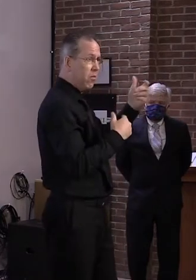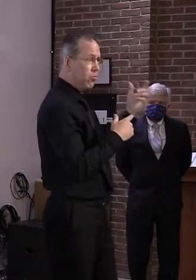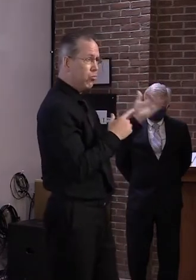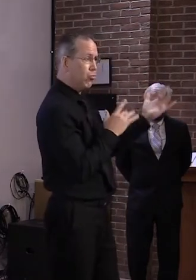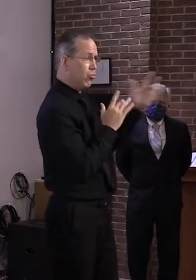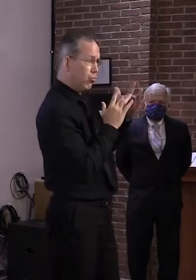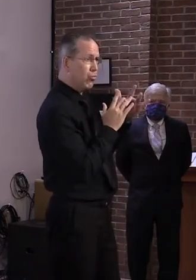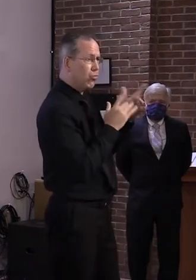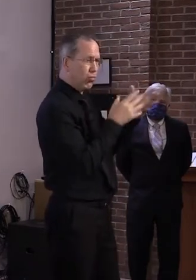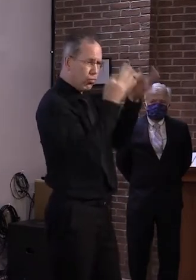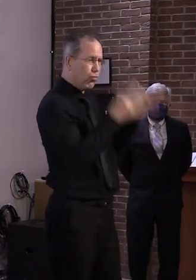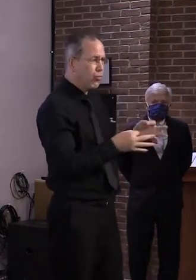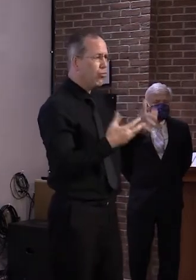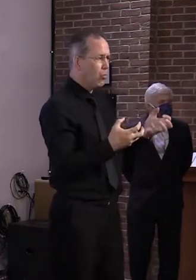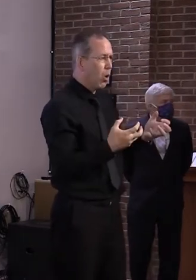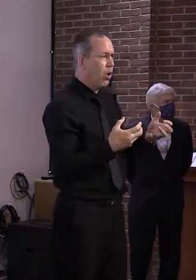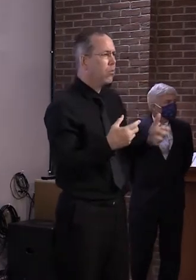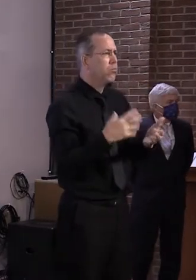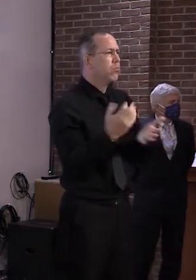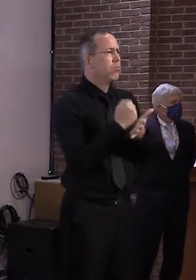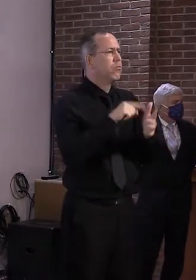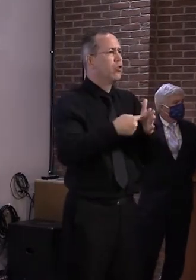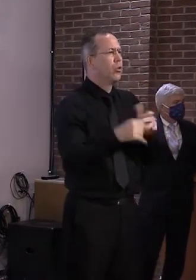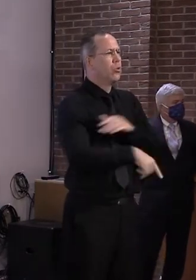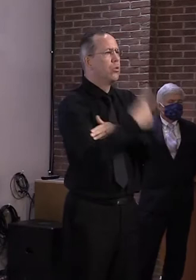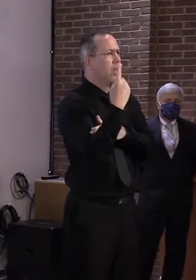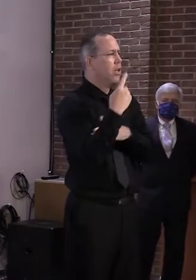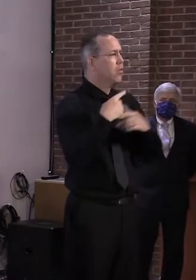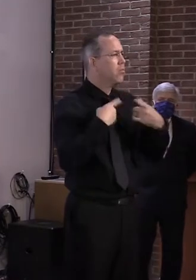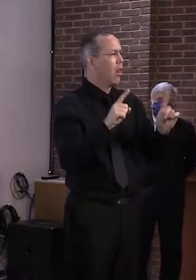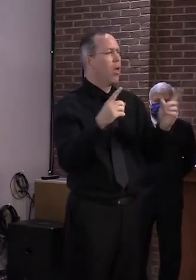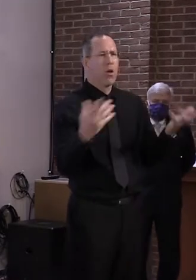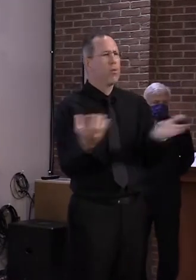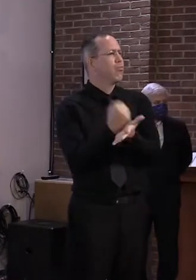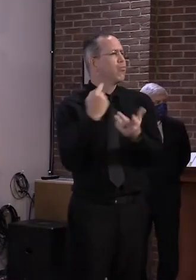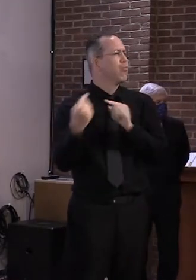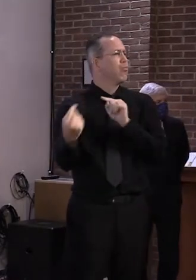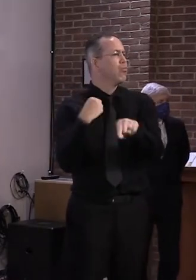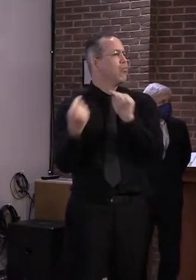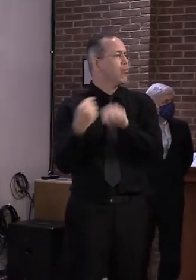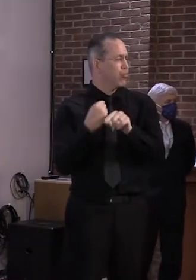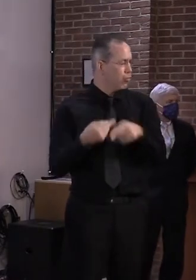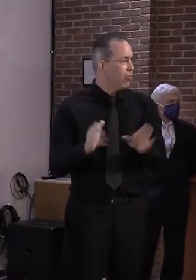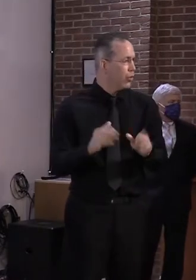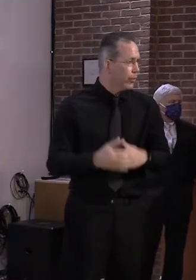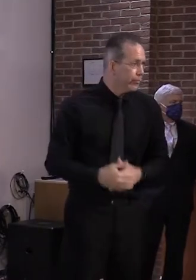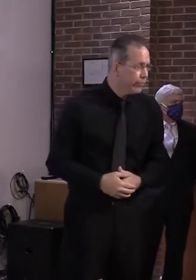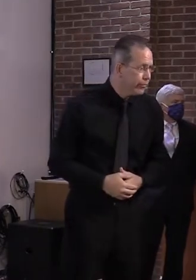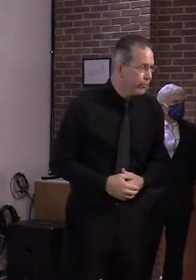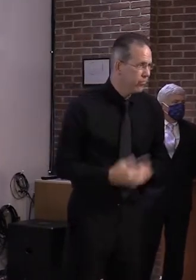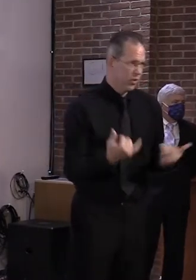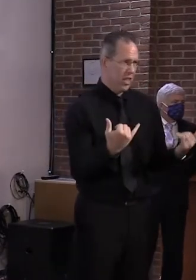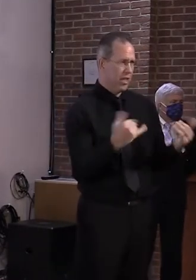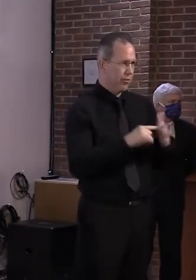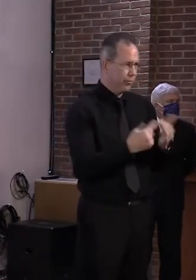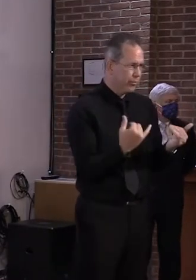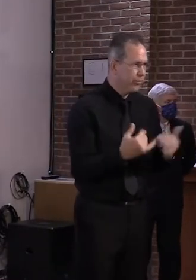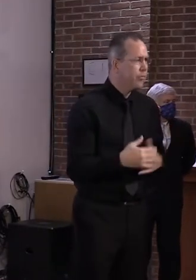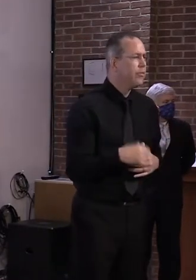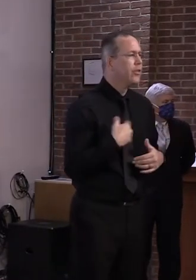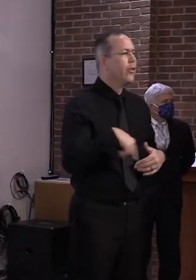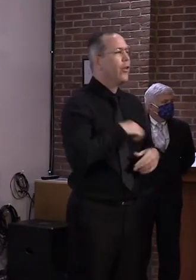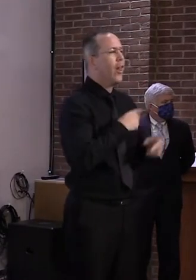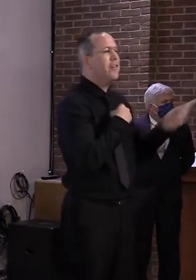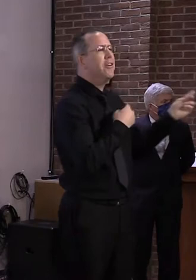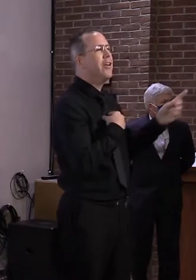today? Yeah. Okay, it's enacted today. So I knew that she had said that we were a trusted neighbor, and they would open up